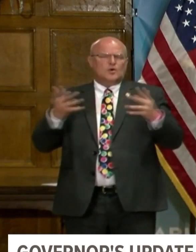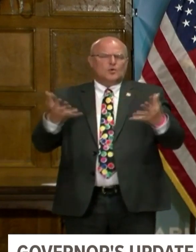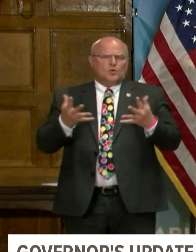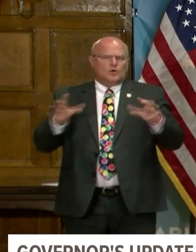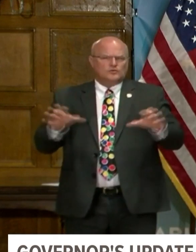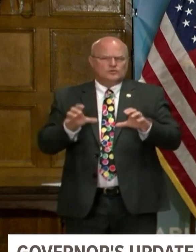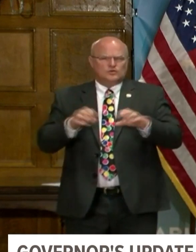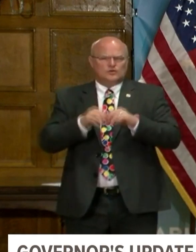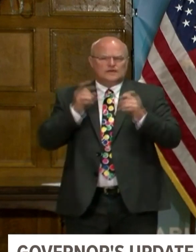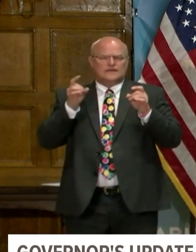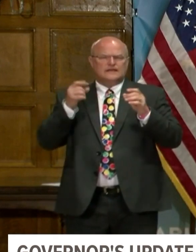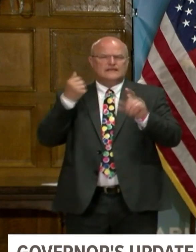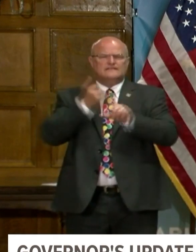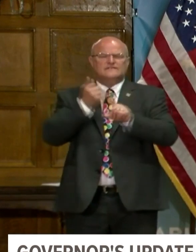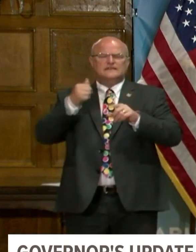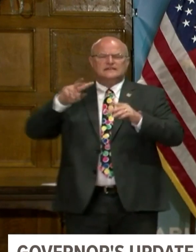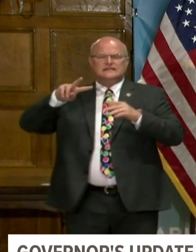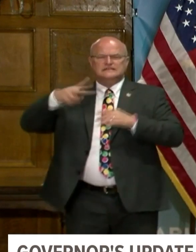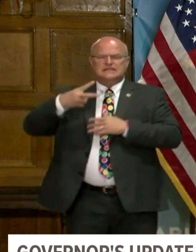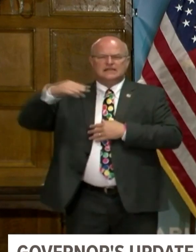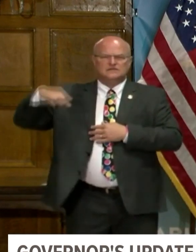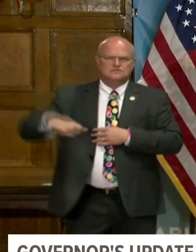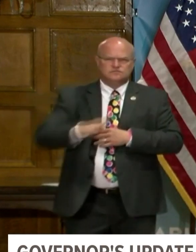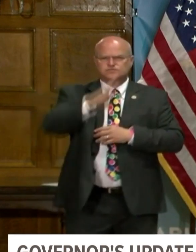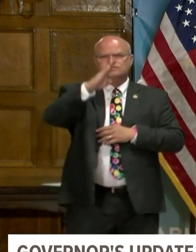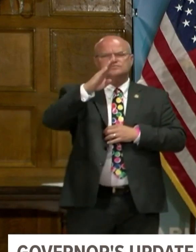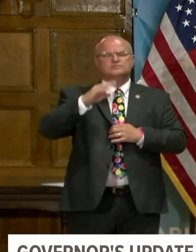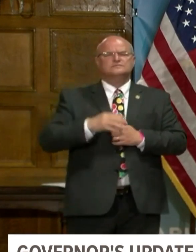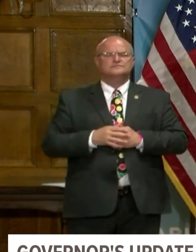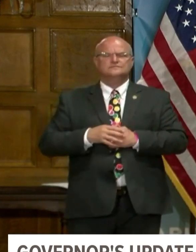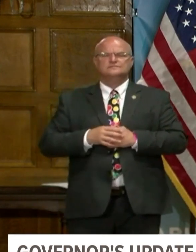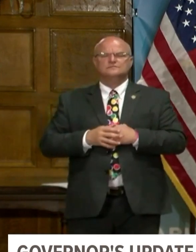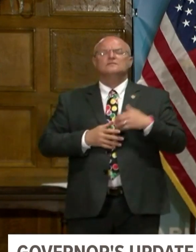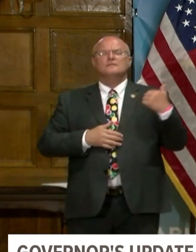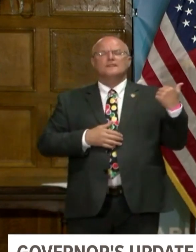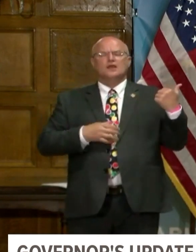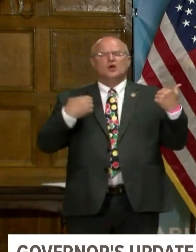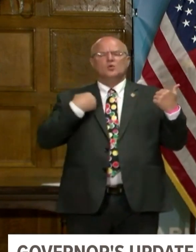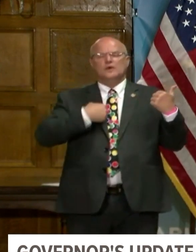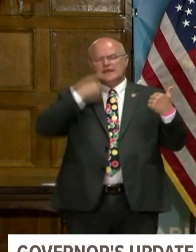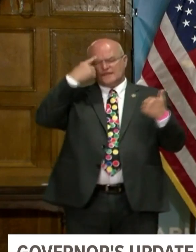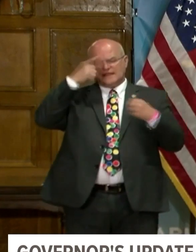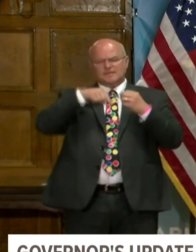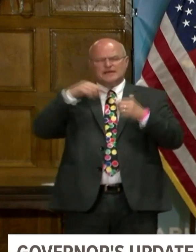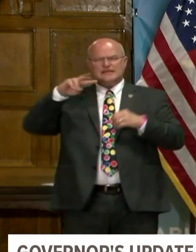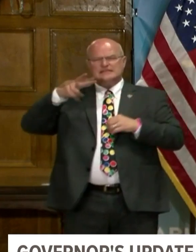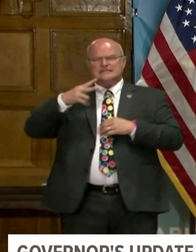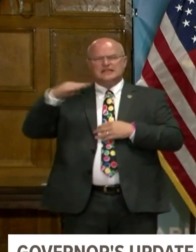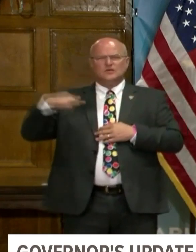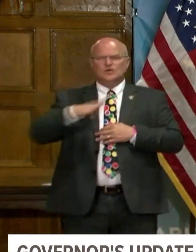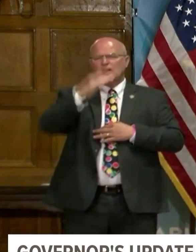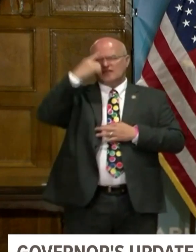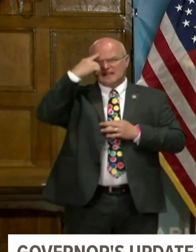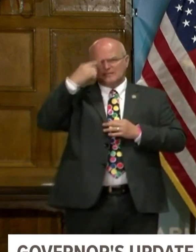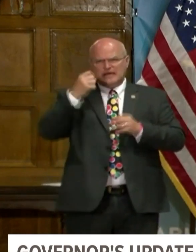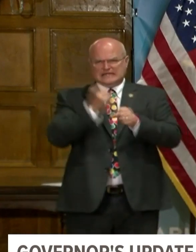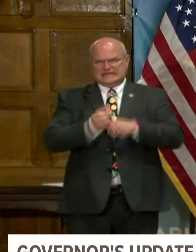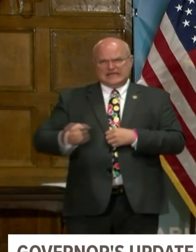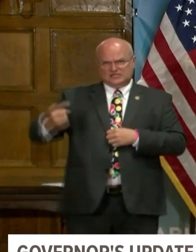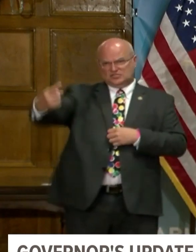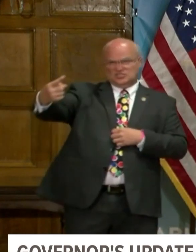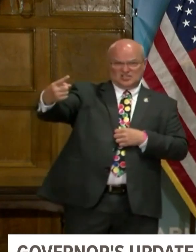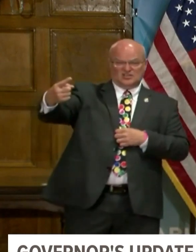would you do in the event of a second wave? Well, when we think about a second wave, we really think about next